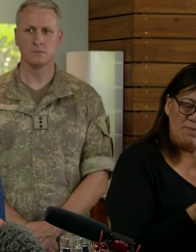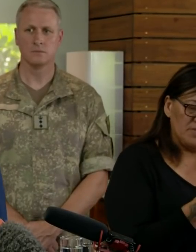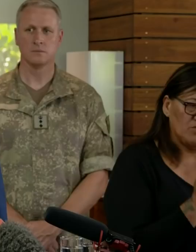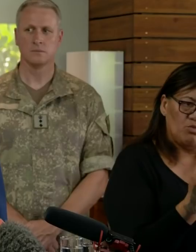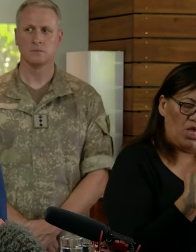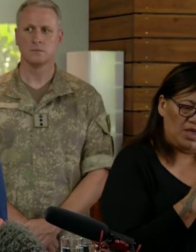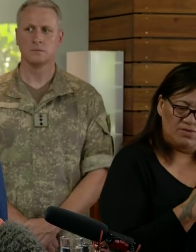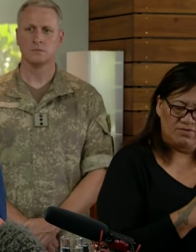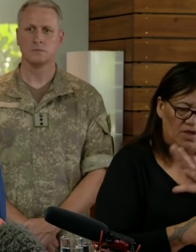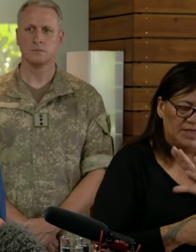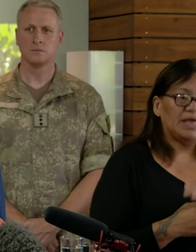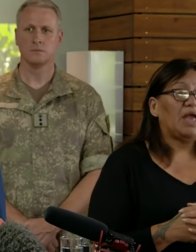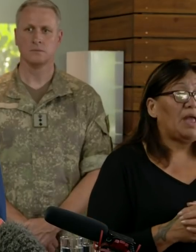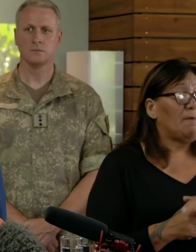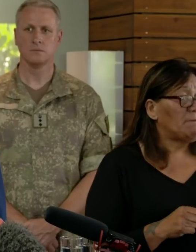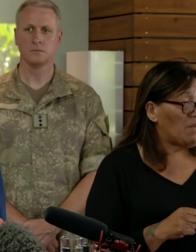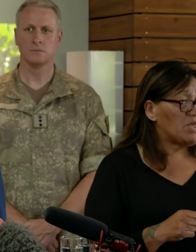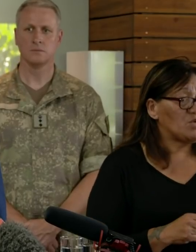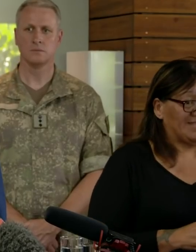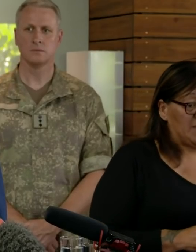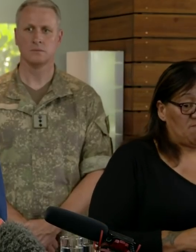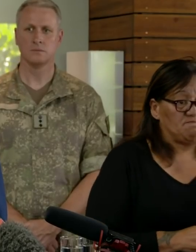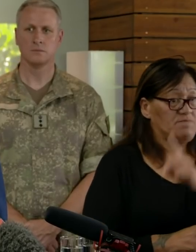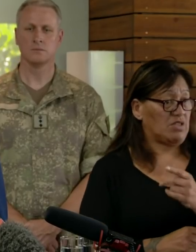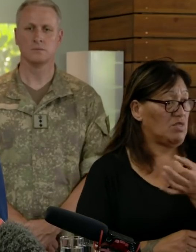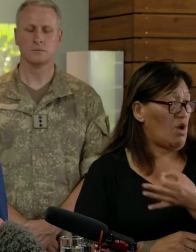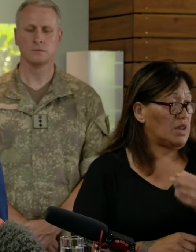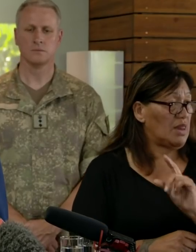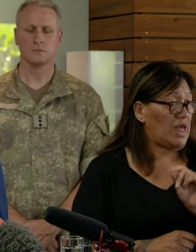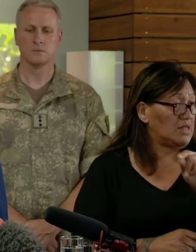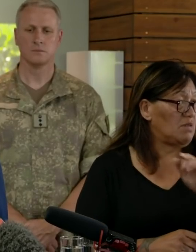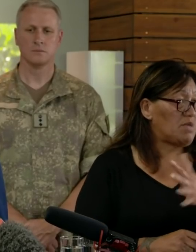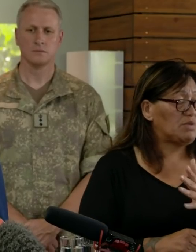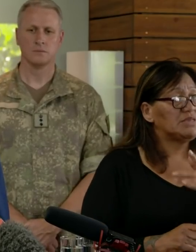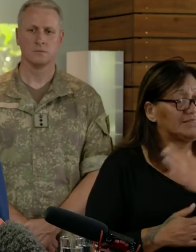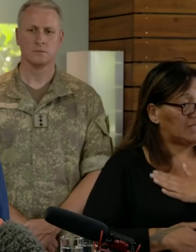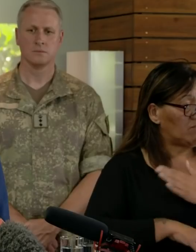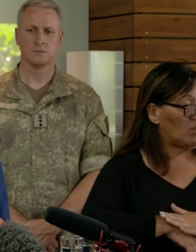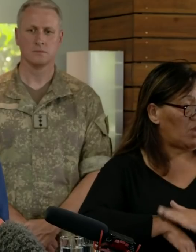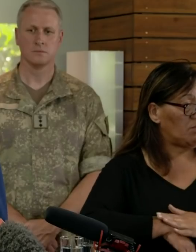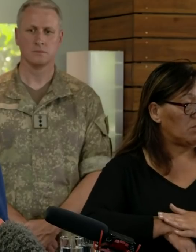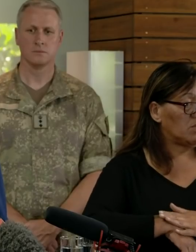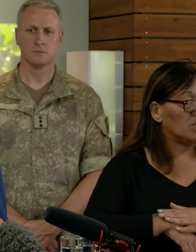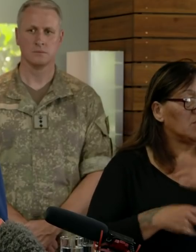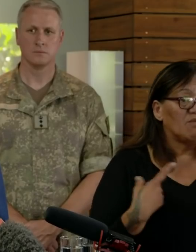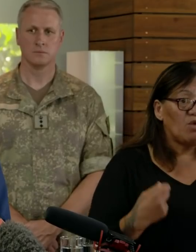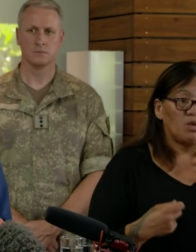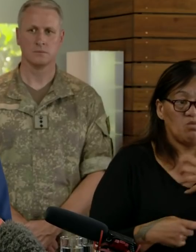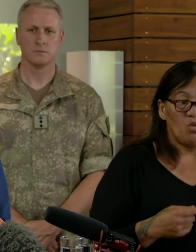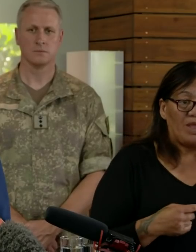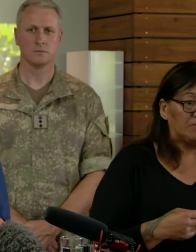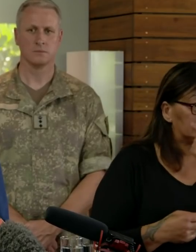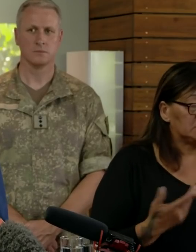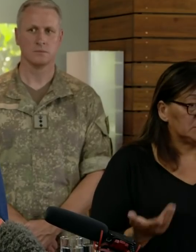it. So there might be a need to return to the island at some safe point to recover any other evidence that